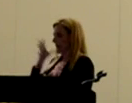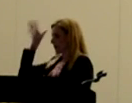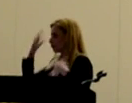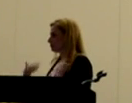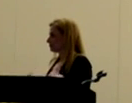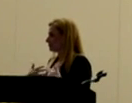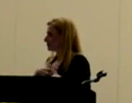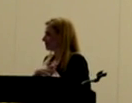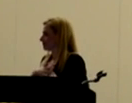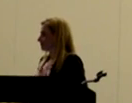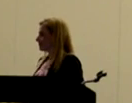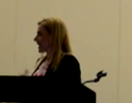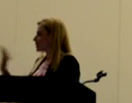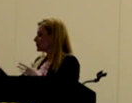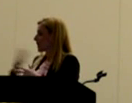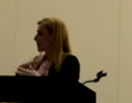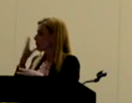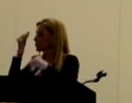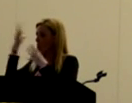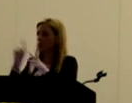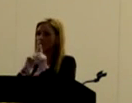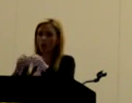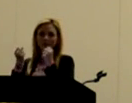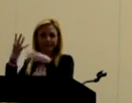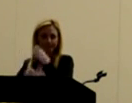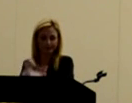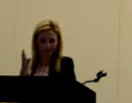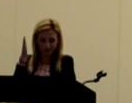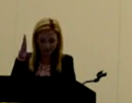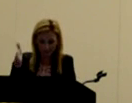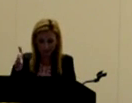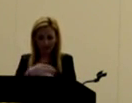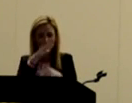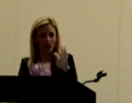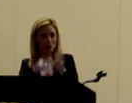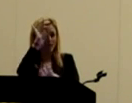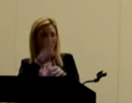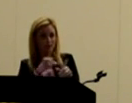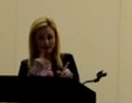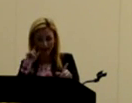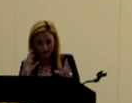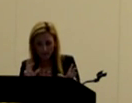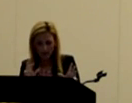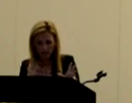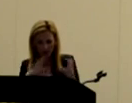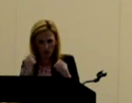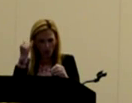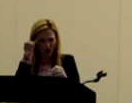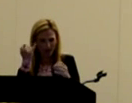My parents, well, with this news, they were devastated. My mother said to a reporter many years later that when she found out I was deaf, she had no